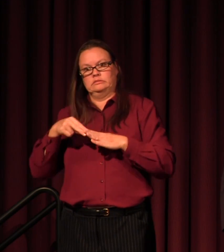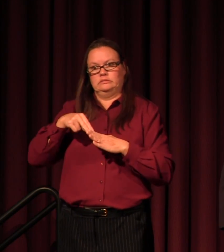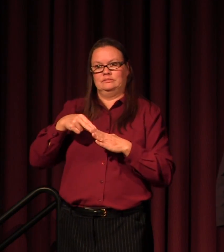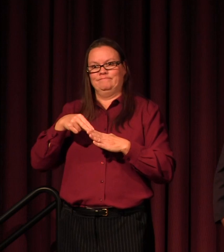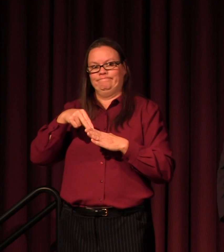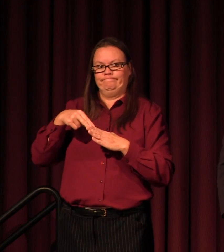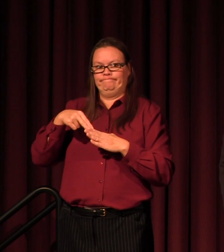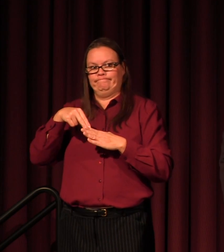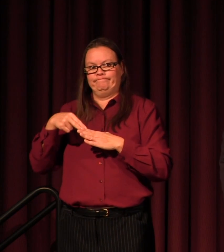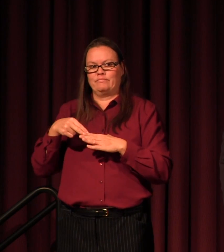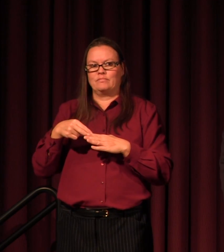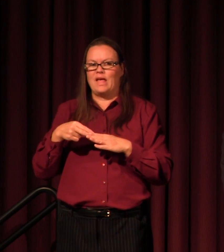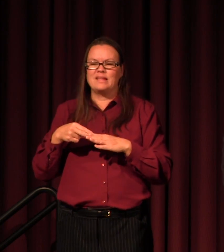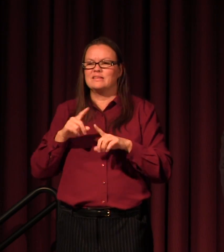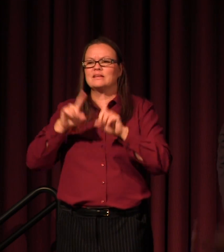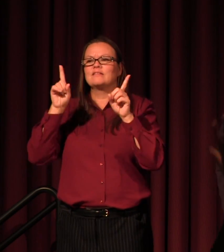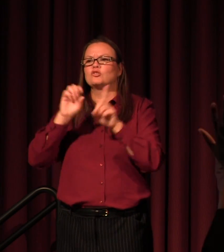right now.